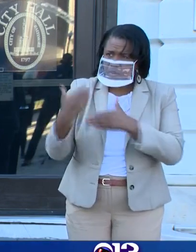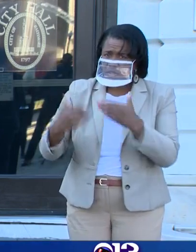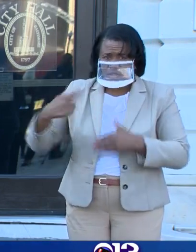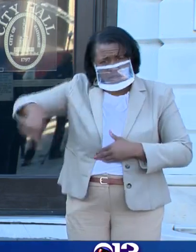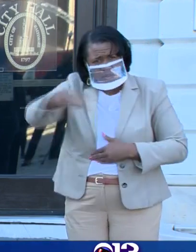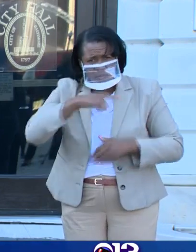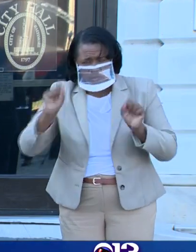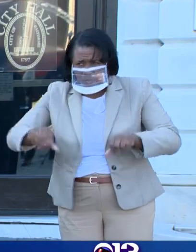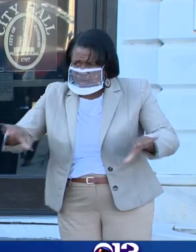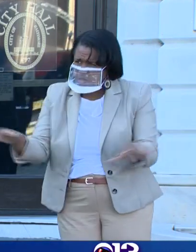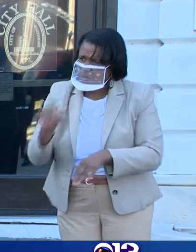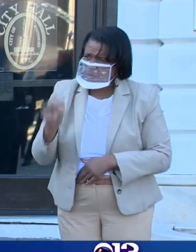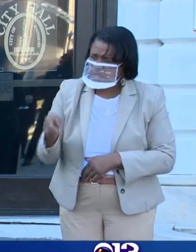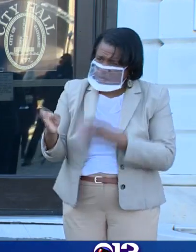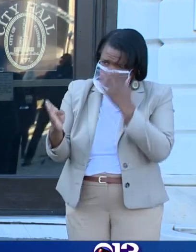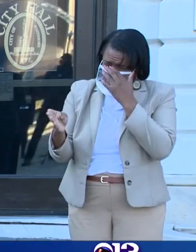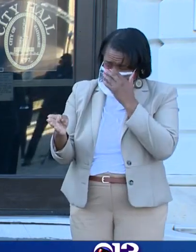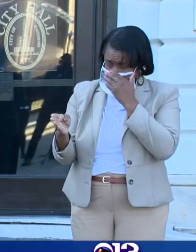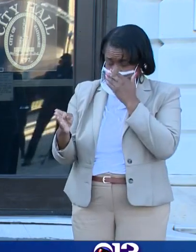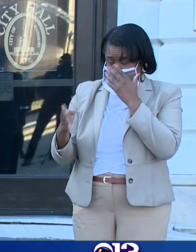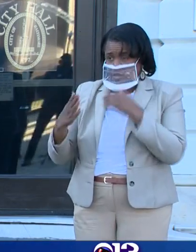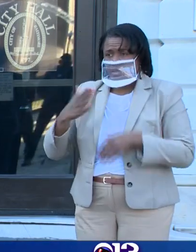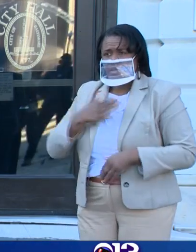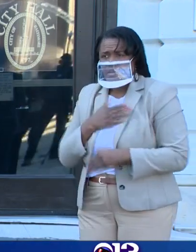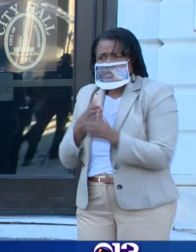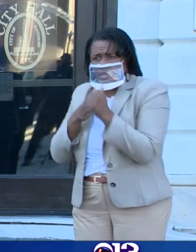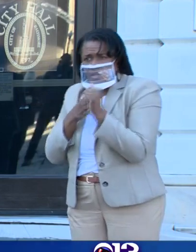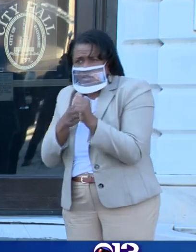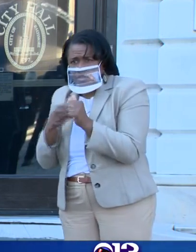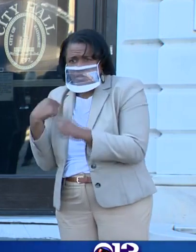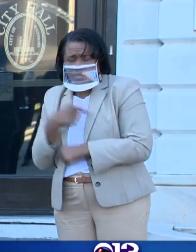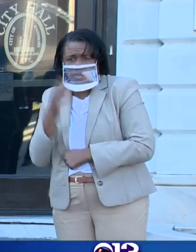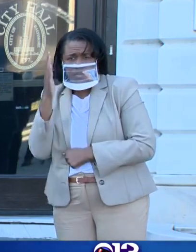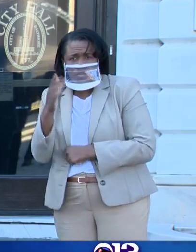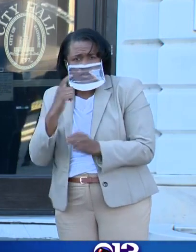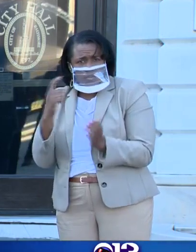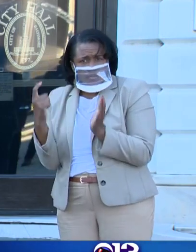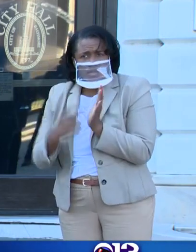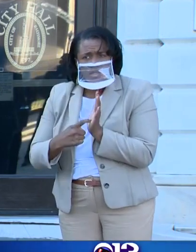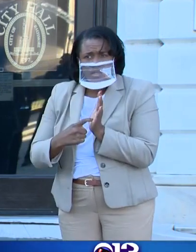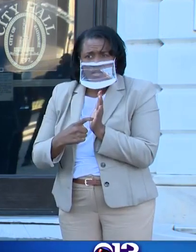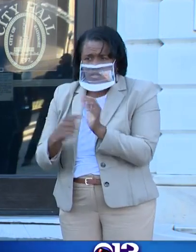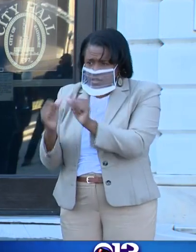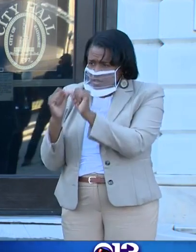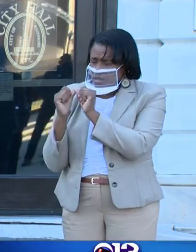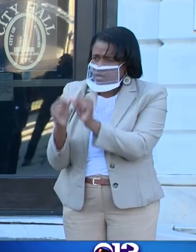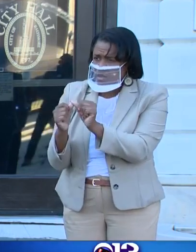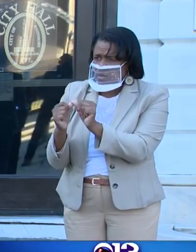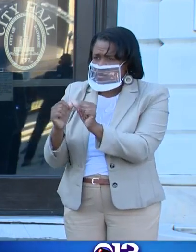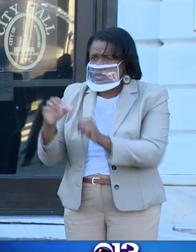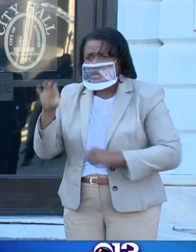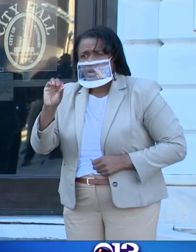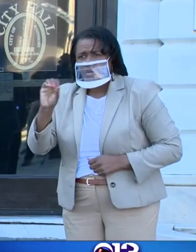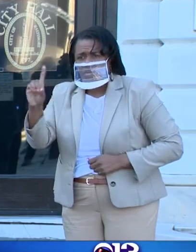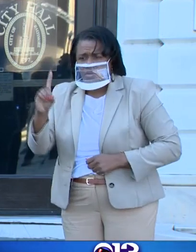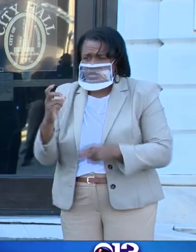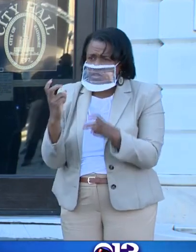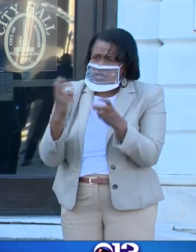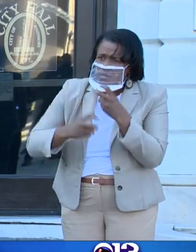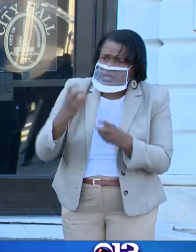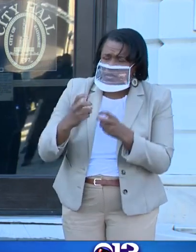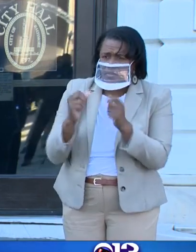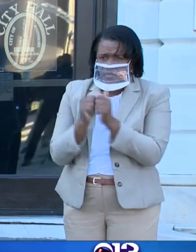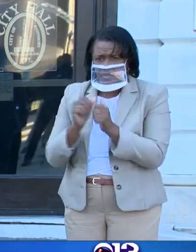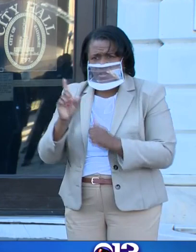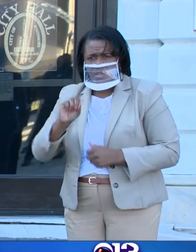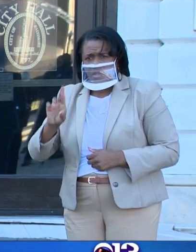Baltimore. Under my leadership, we will recognize the ongoing overdose epidemic as the